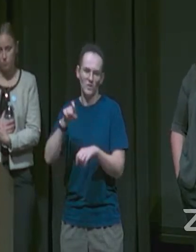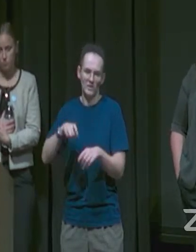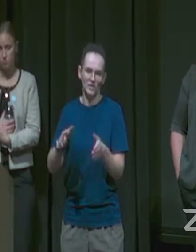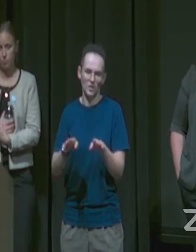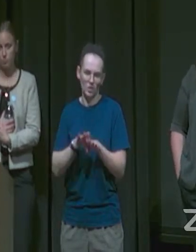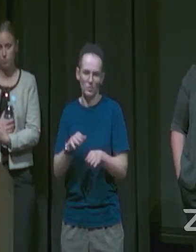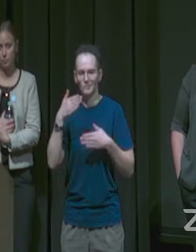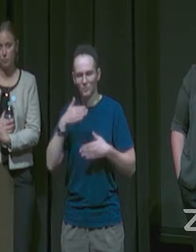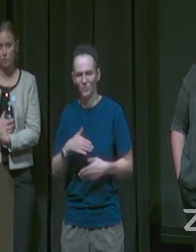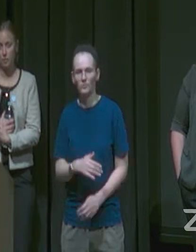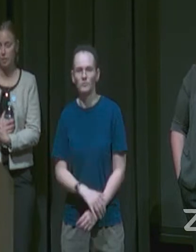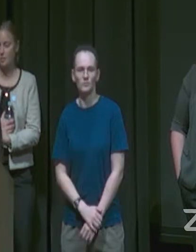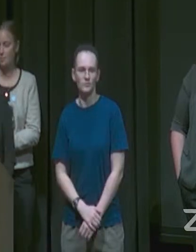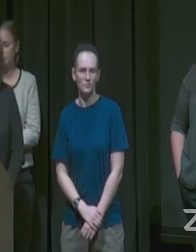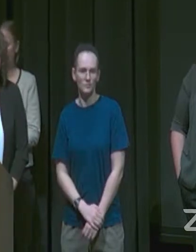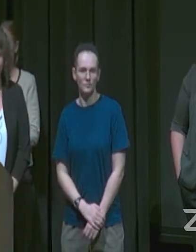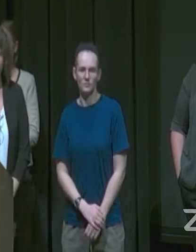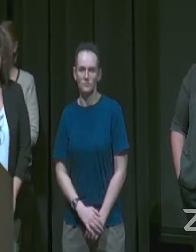unfortunately.